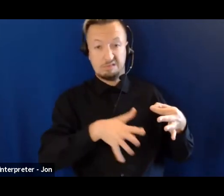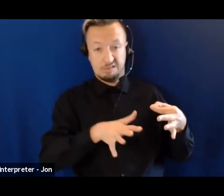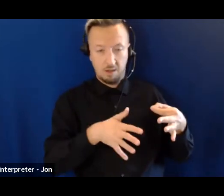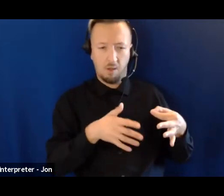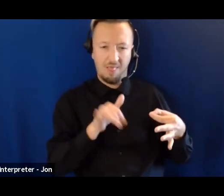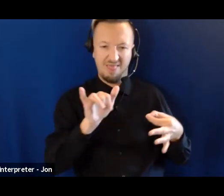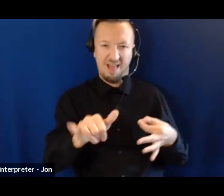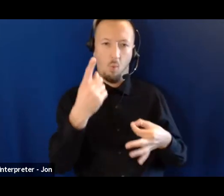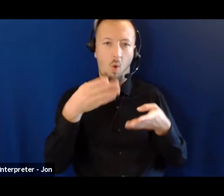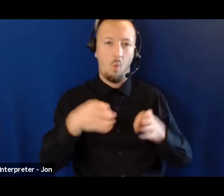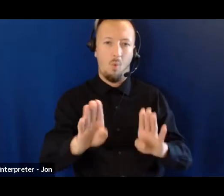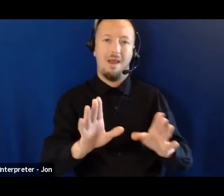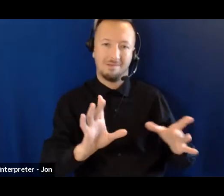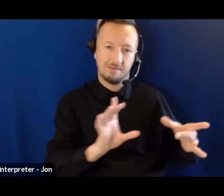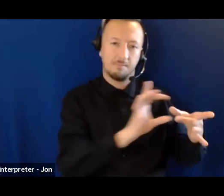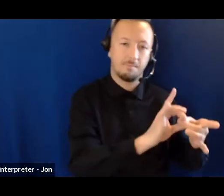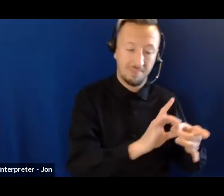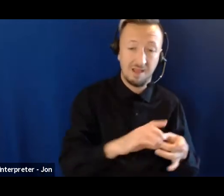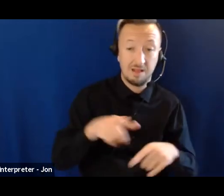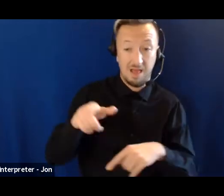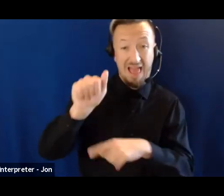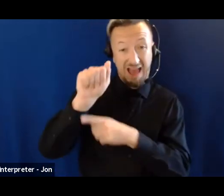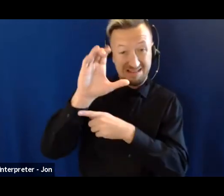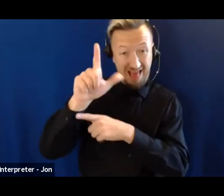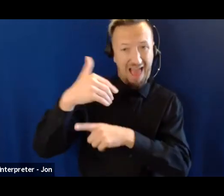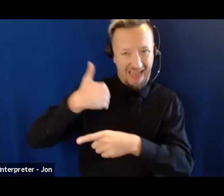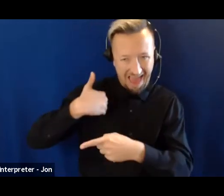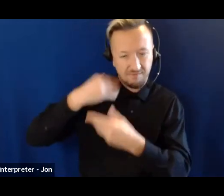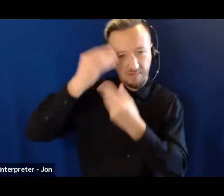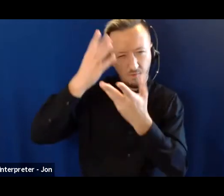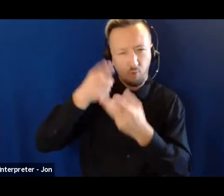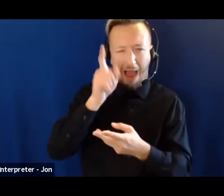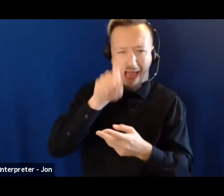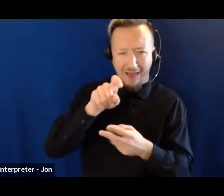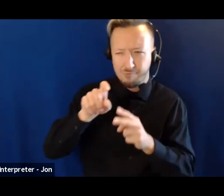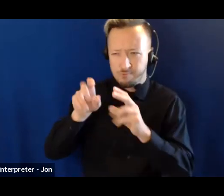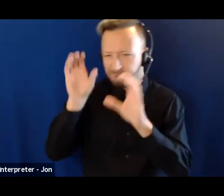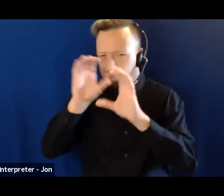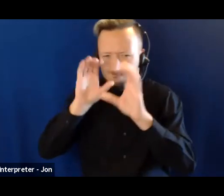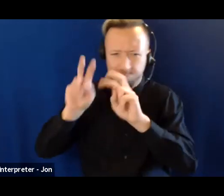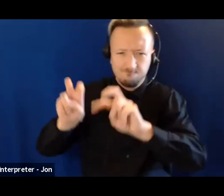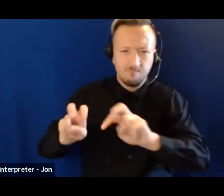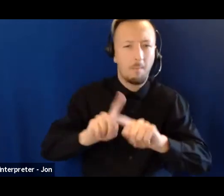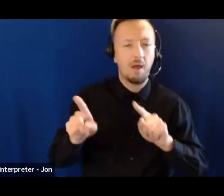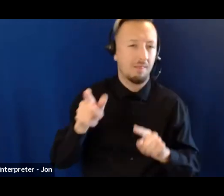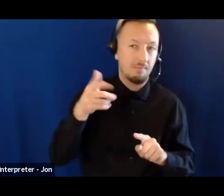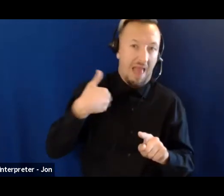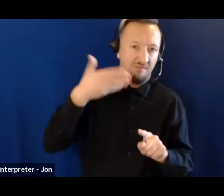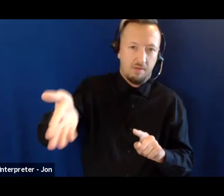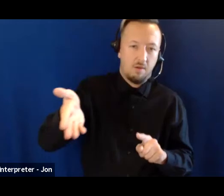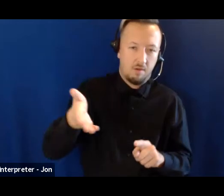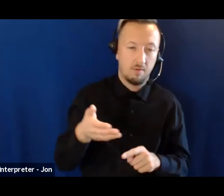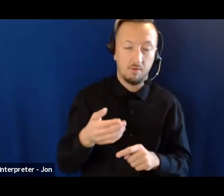as well. You got to dig for it, but it's there. But I've had to send that to